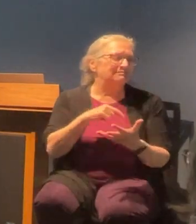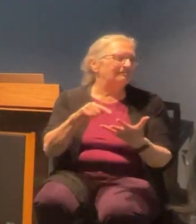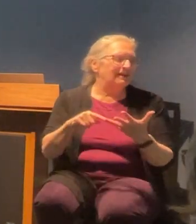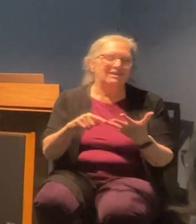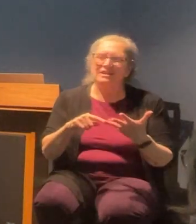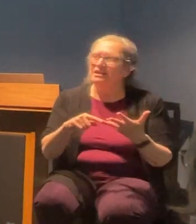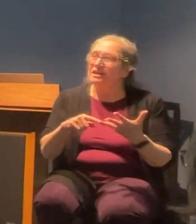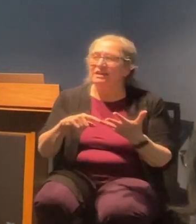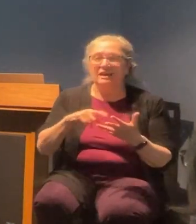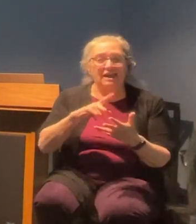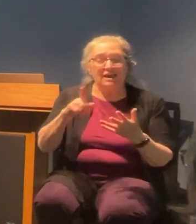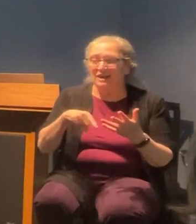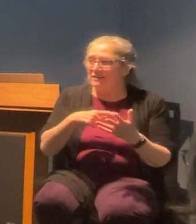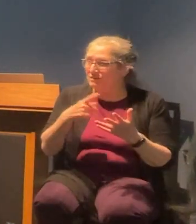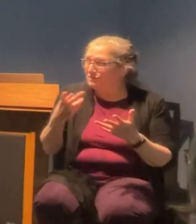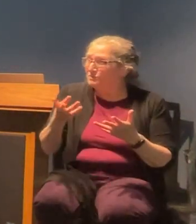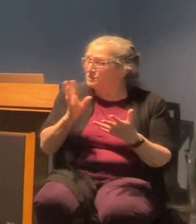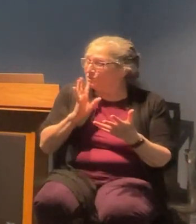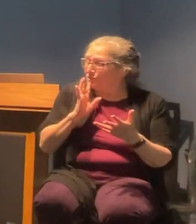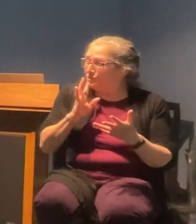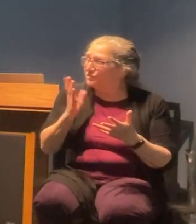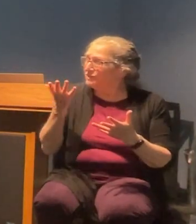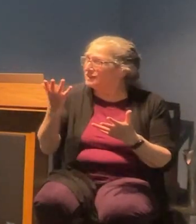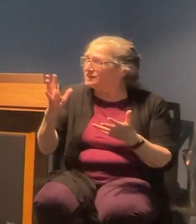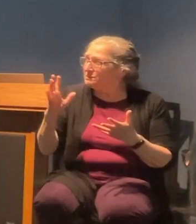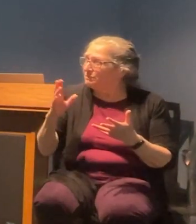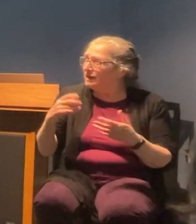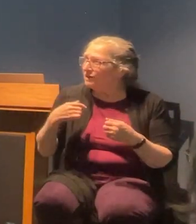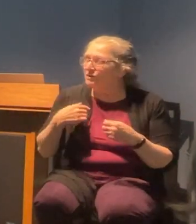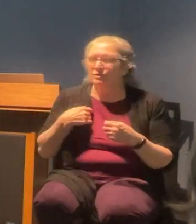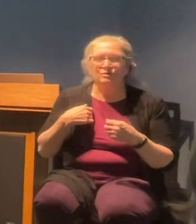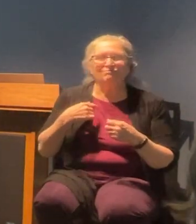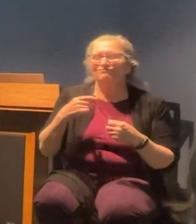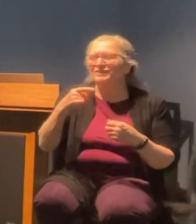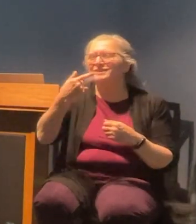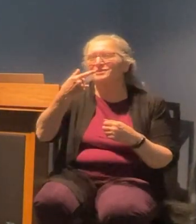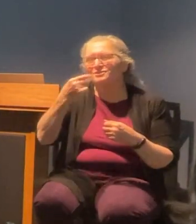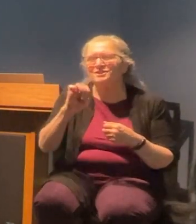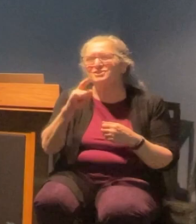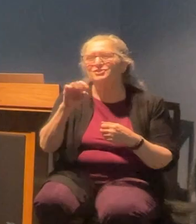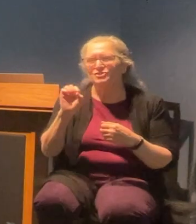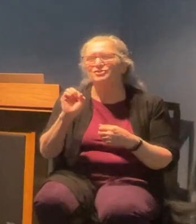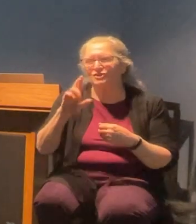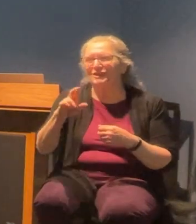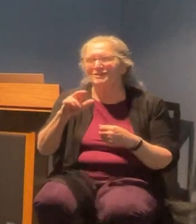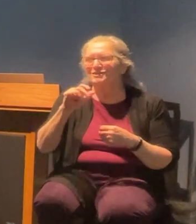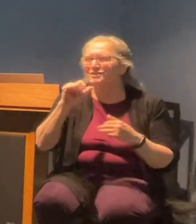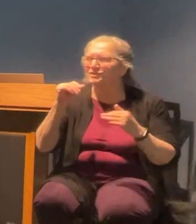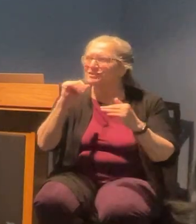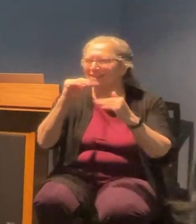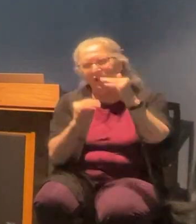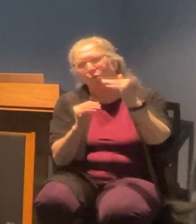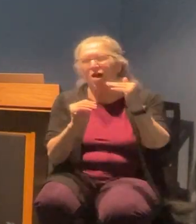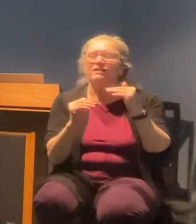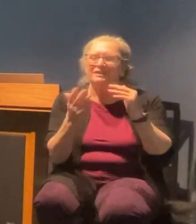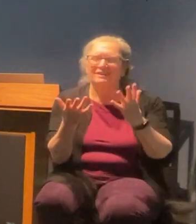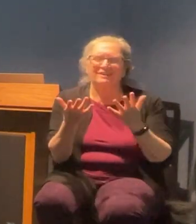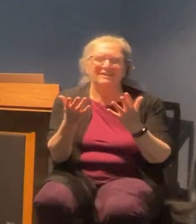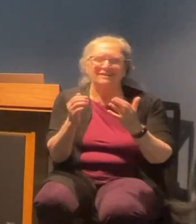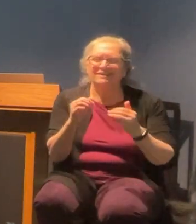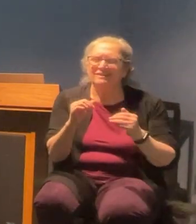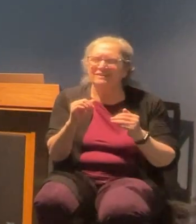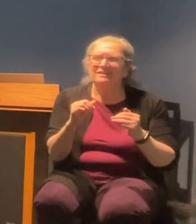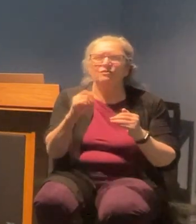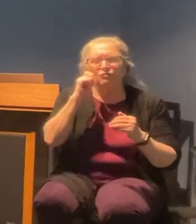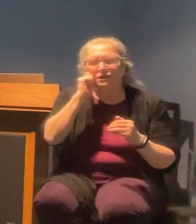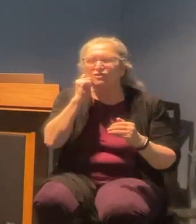and as we talked already about the gender inequality and racial inequality, also with like living here,